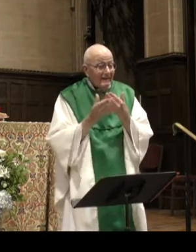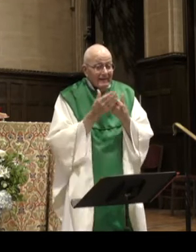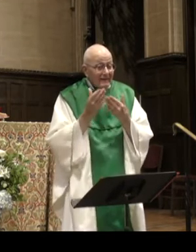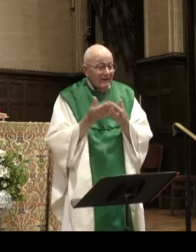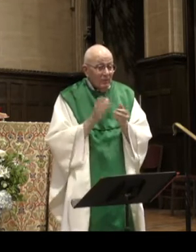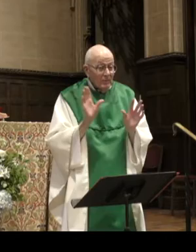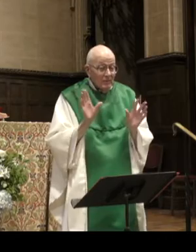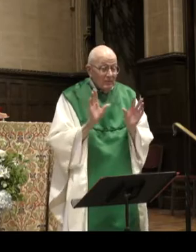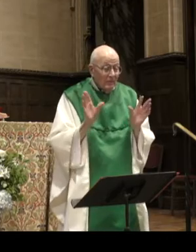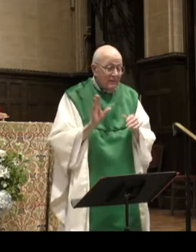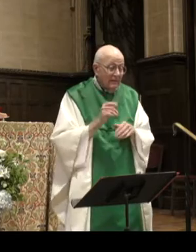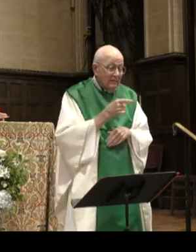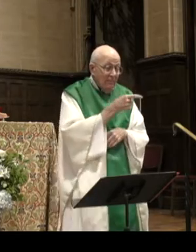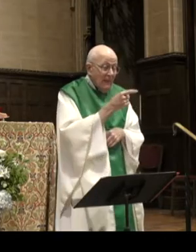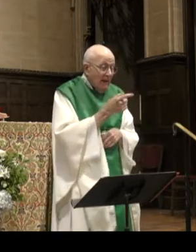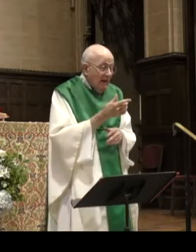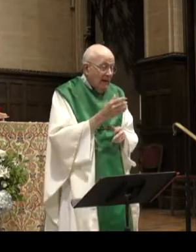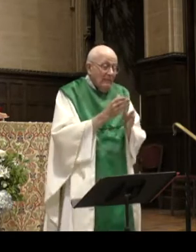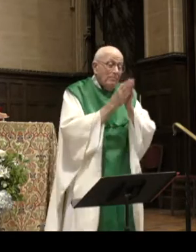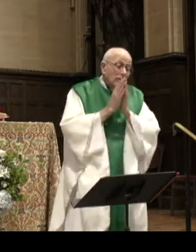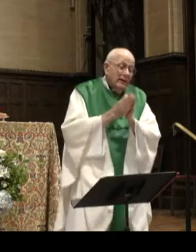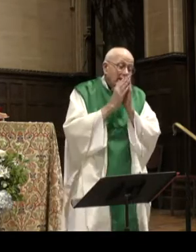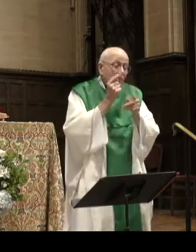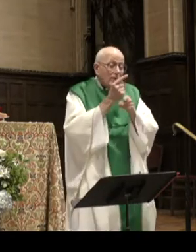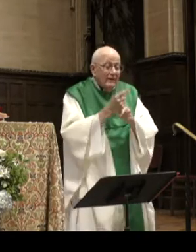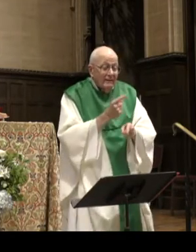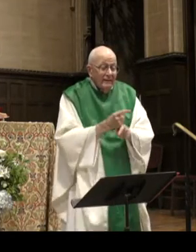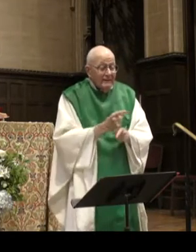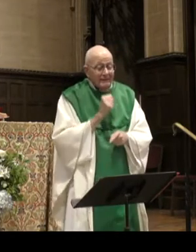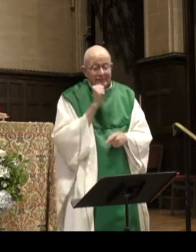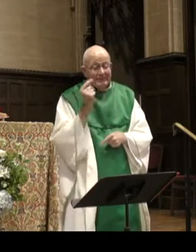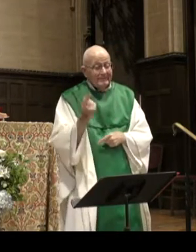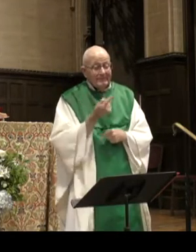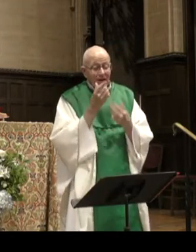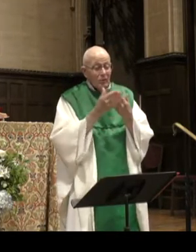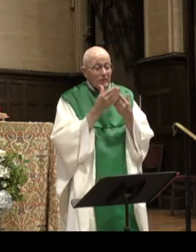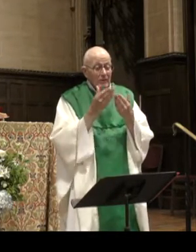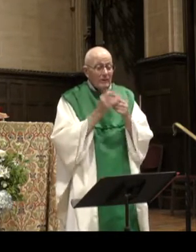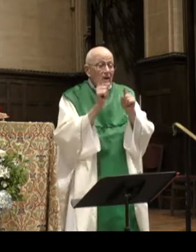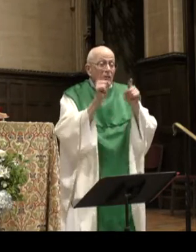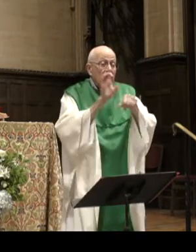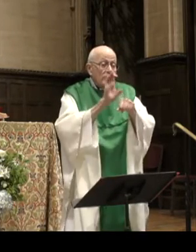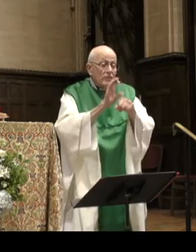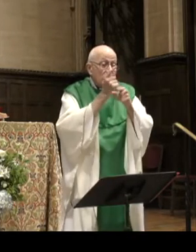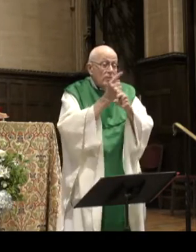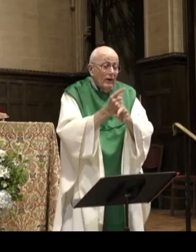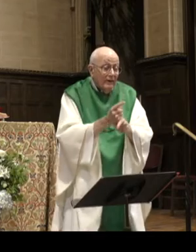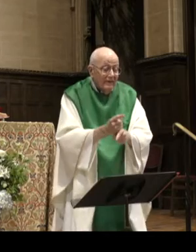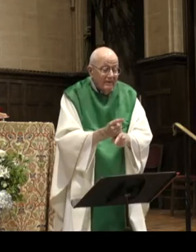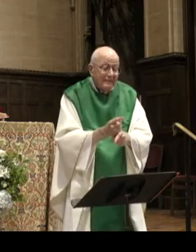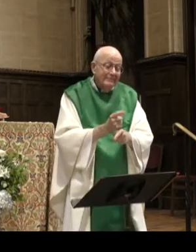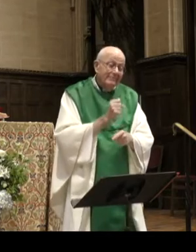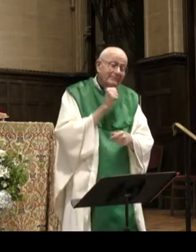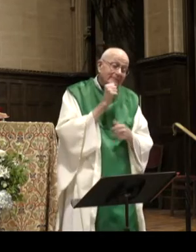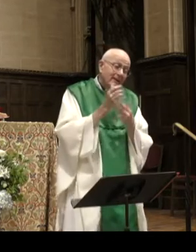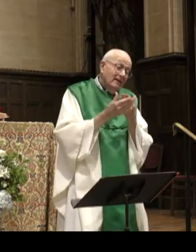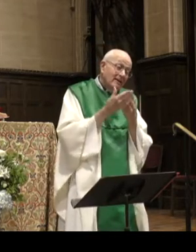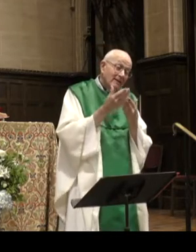not always easy. They were praying regularly, but not always easily. Went to church regularly, but it